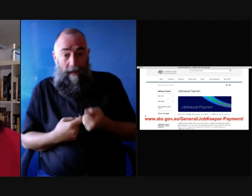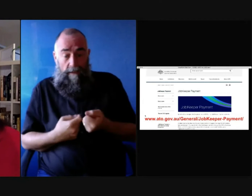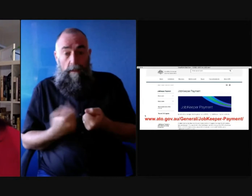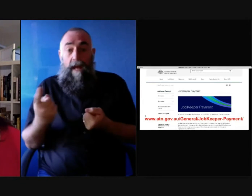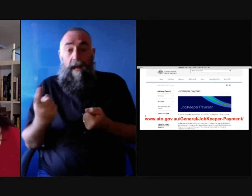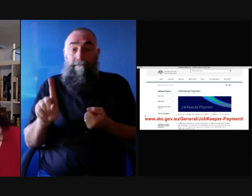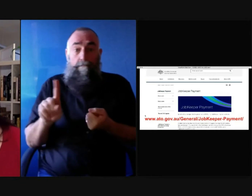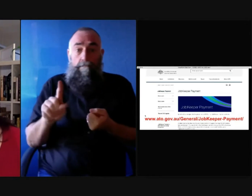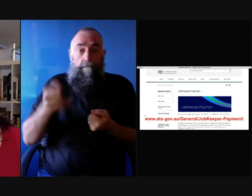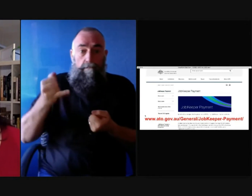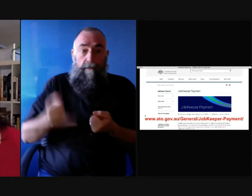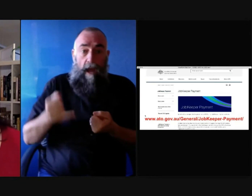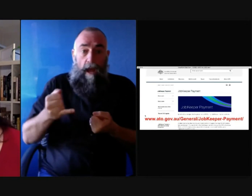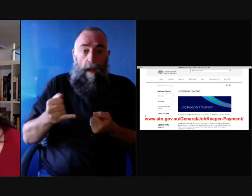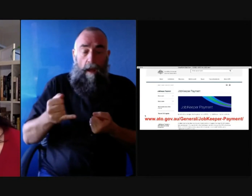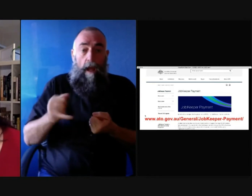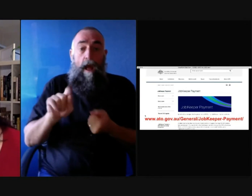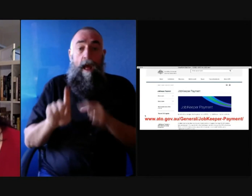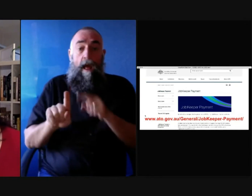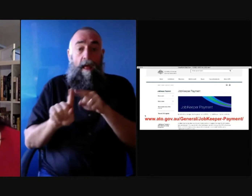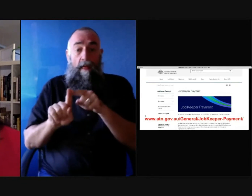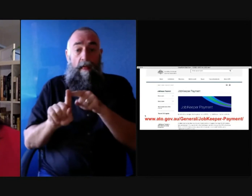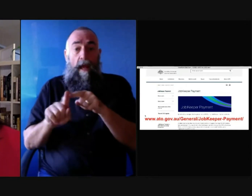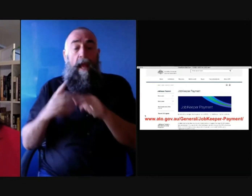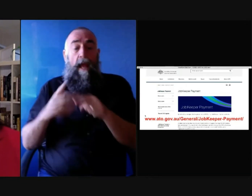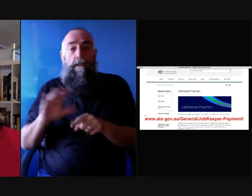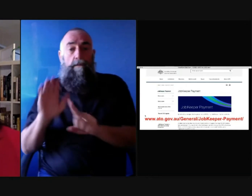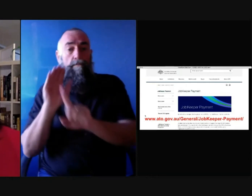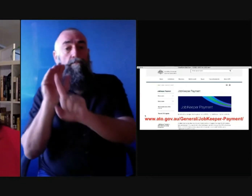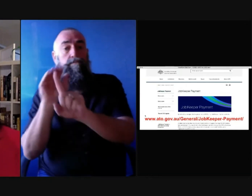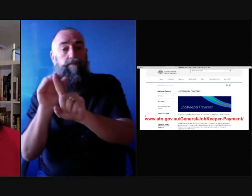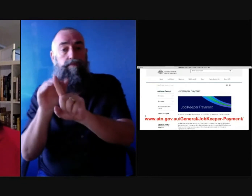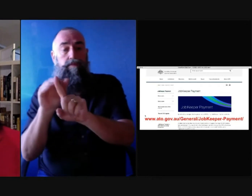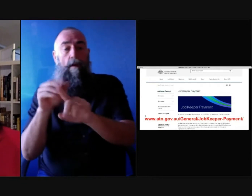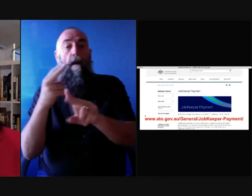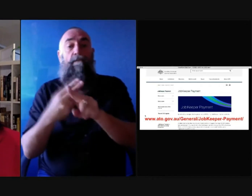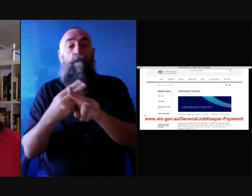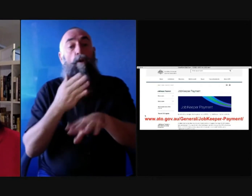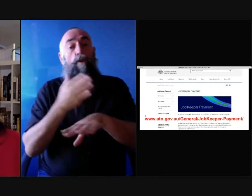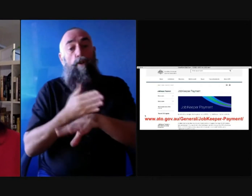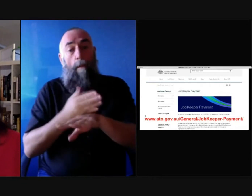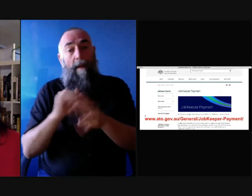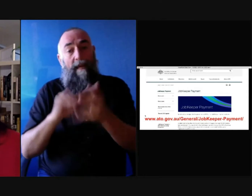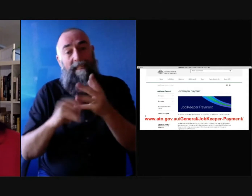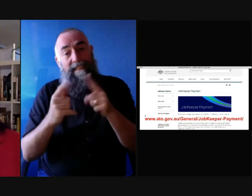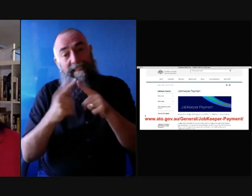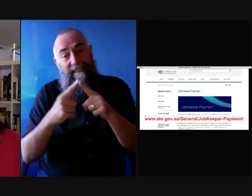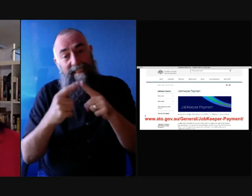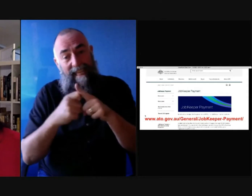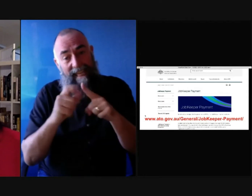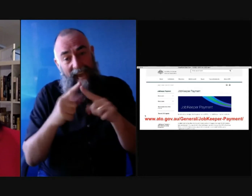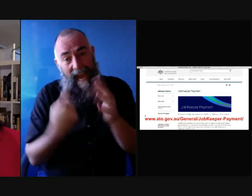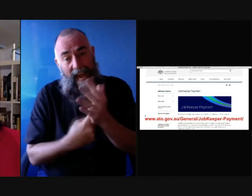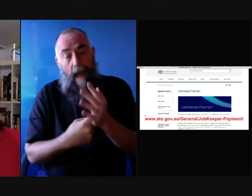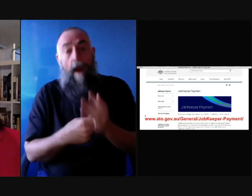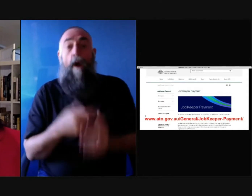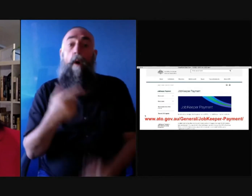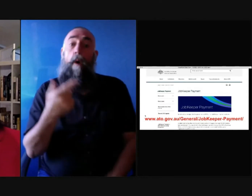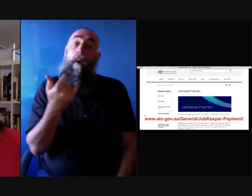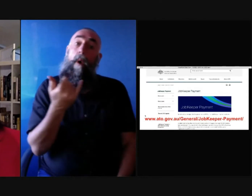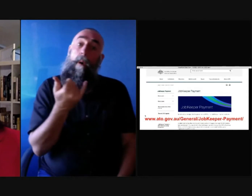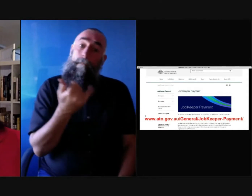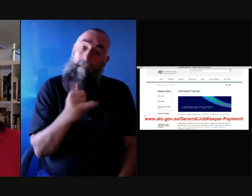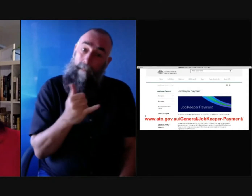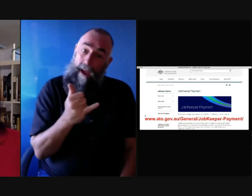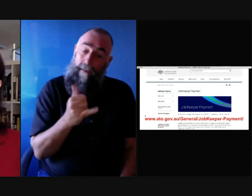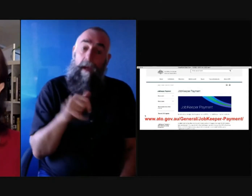partnership will either have to go and find out if they can get Job Seeker, or might be forced to apply for Job